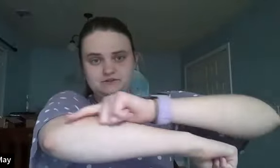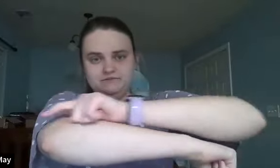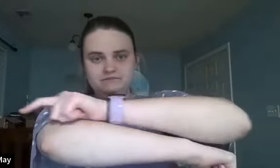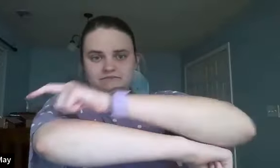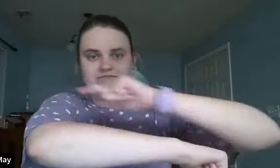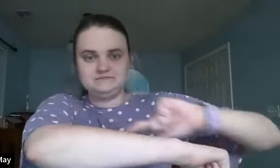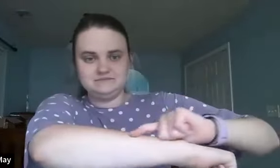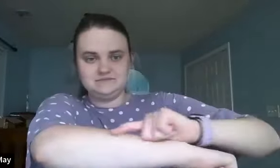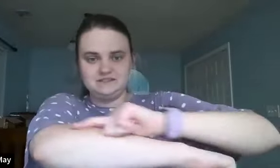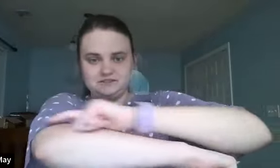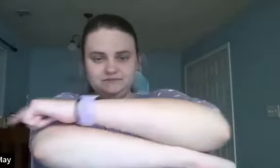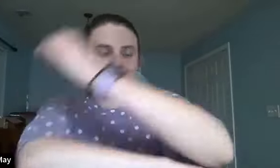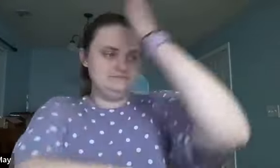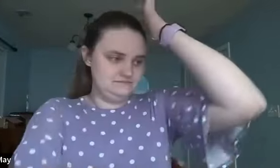lizard, lizard,